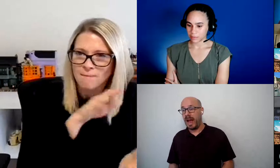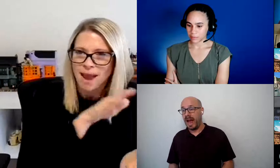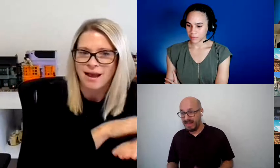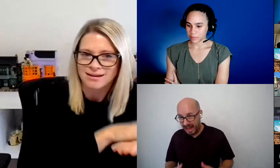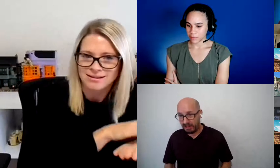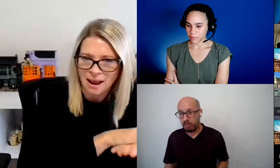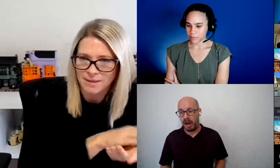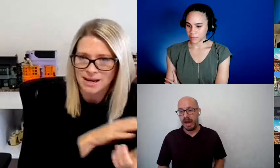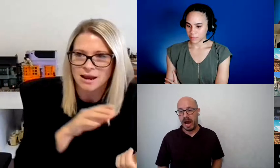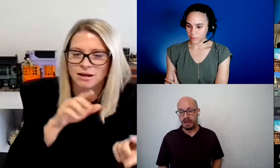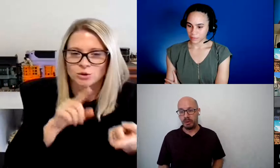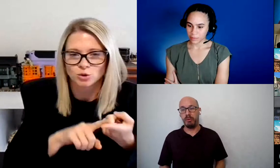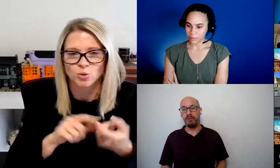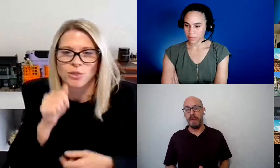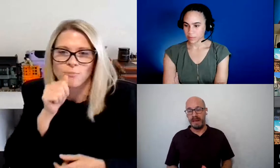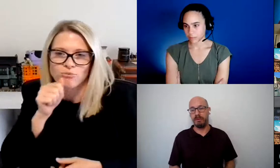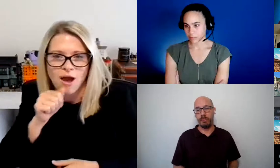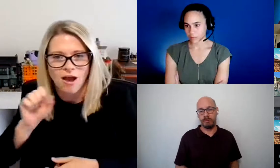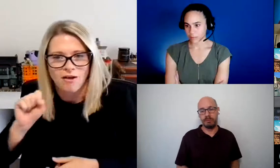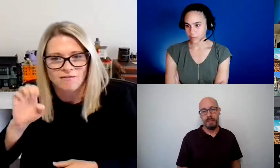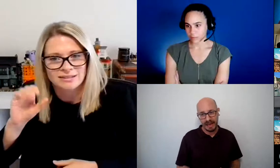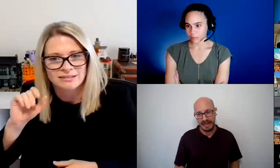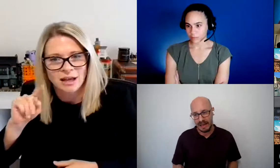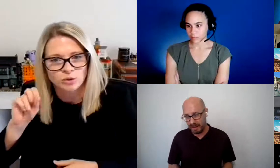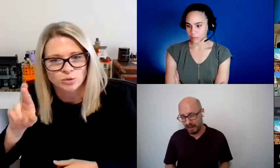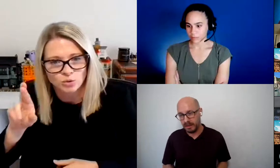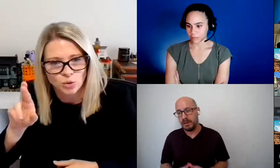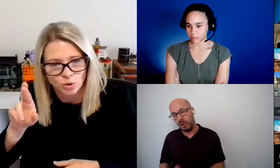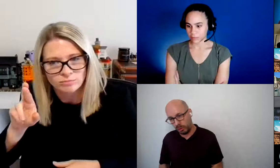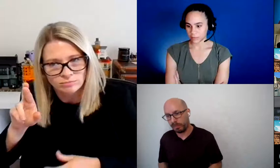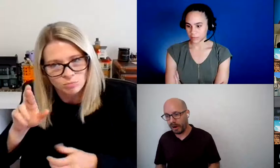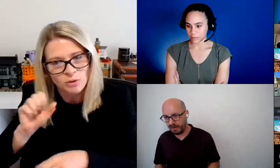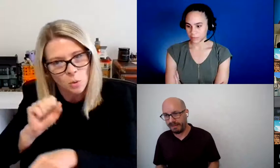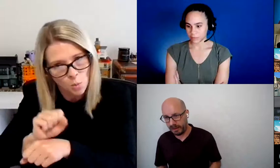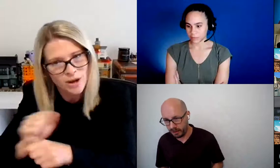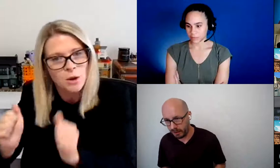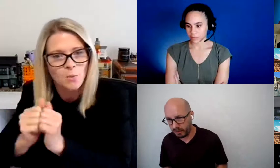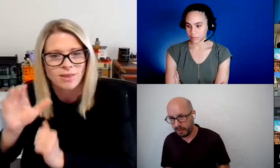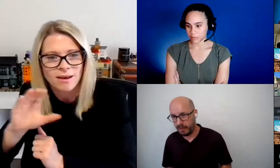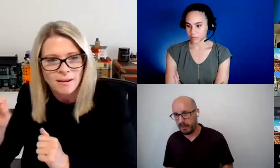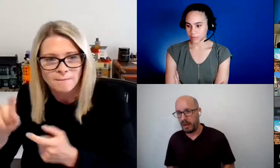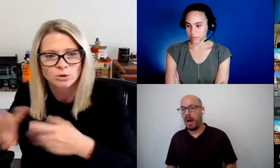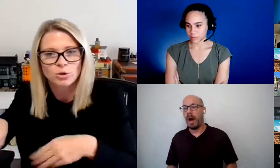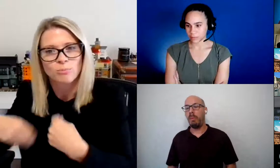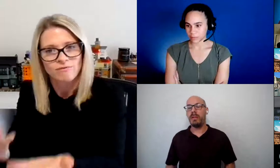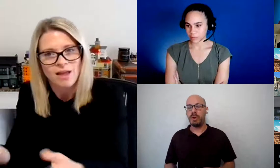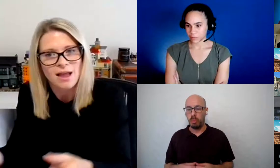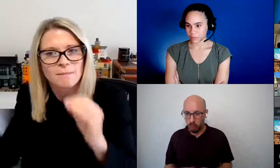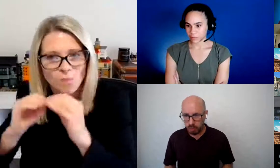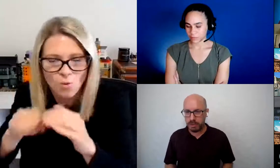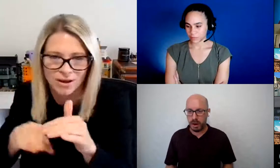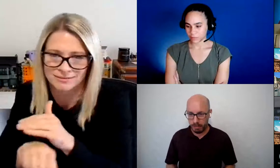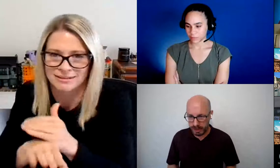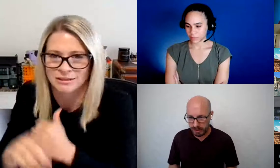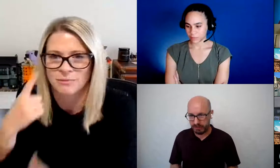And that's why I chose to make the switch from academia to the private sector. I wanted to work with companies